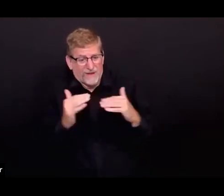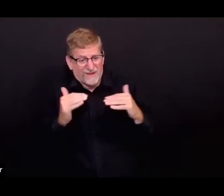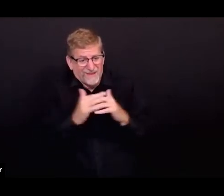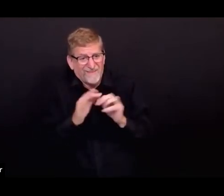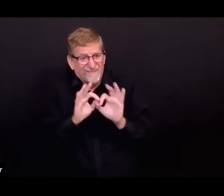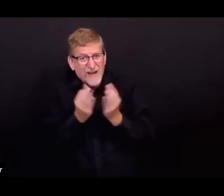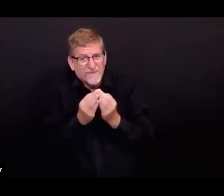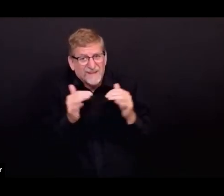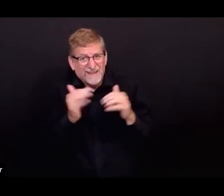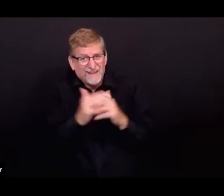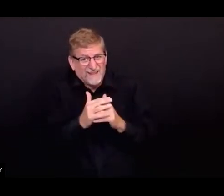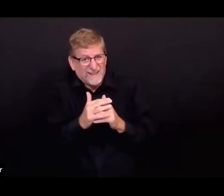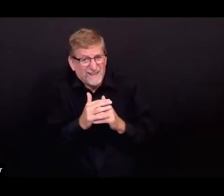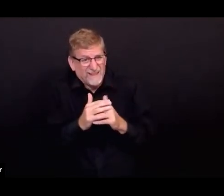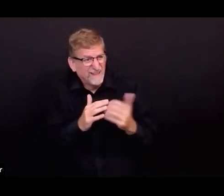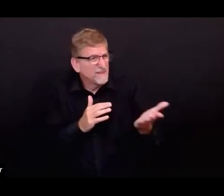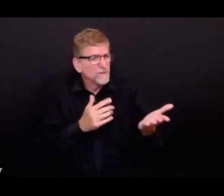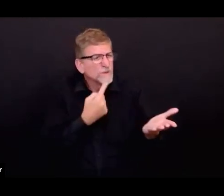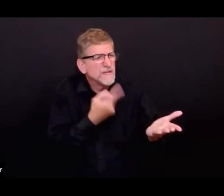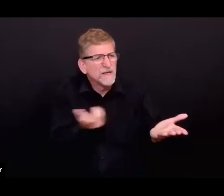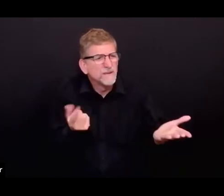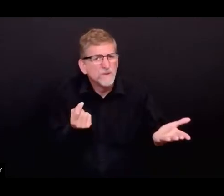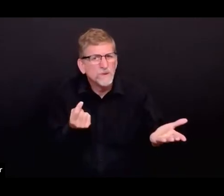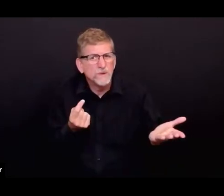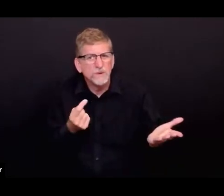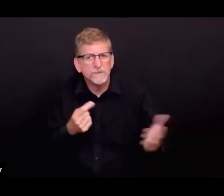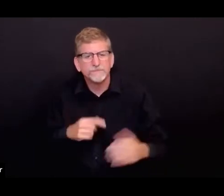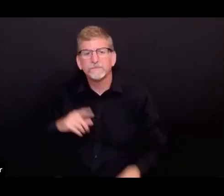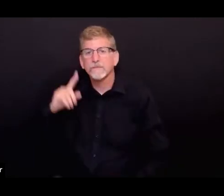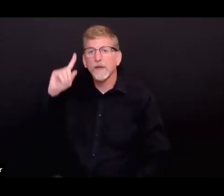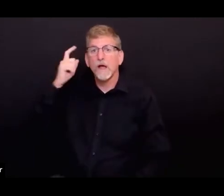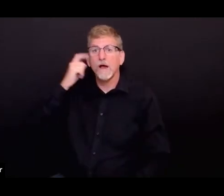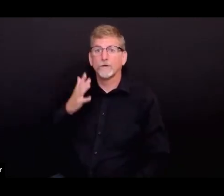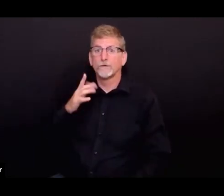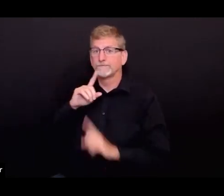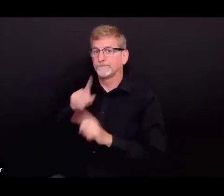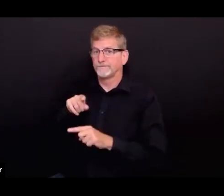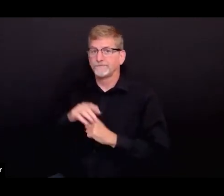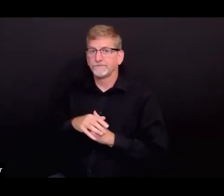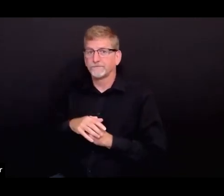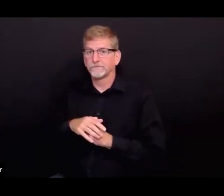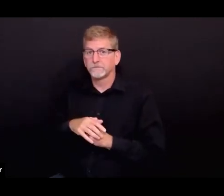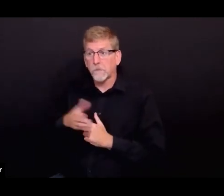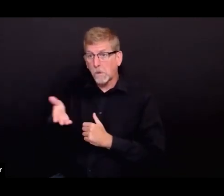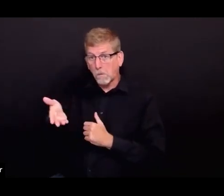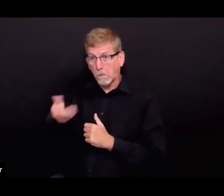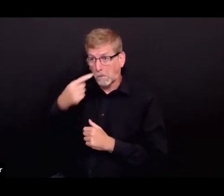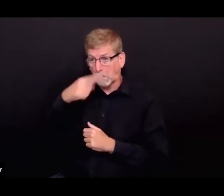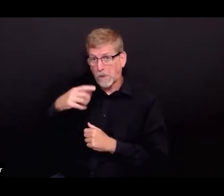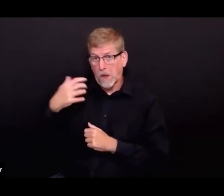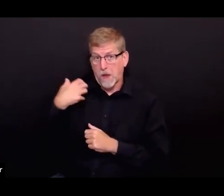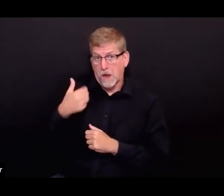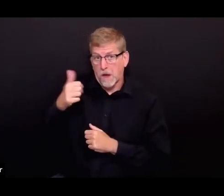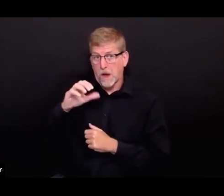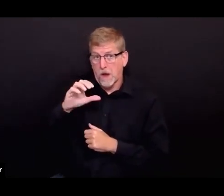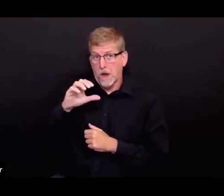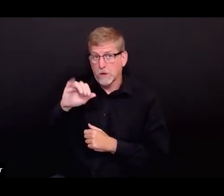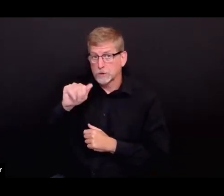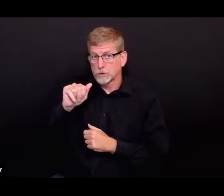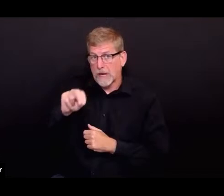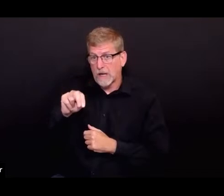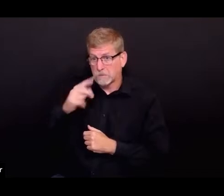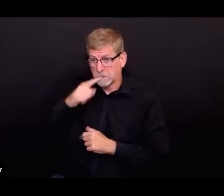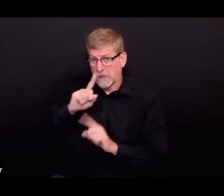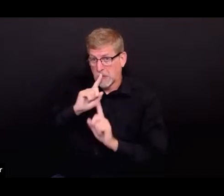your expertise. Okay, Governor, thank you. Well, I think the governor mentioned that Dr. Birx talked